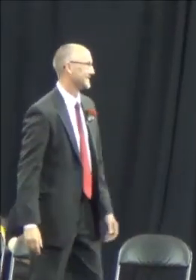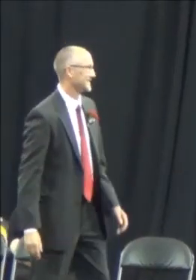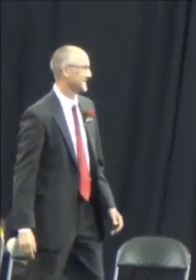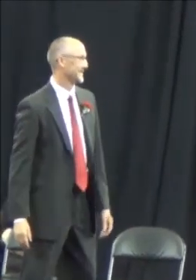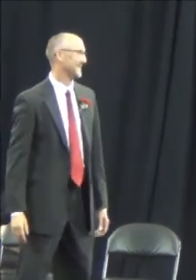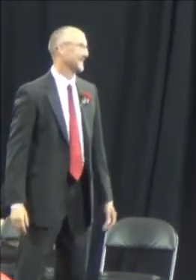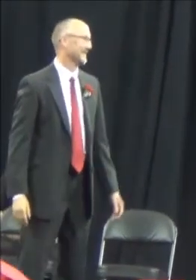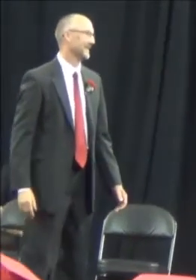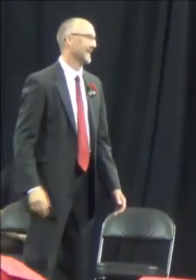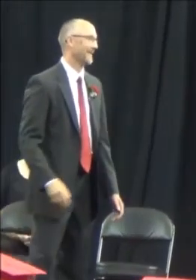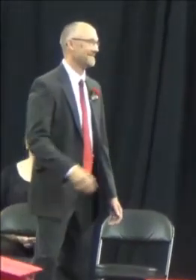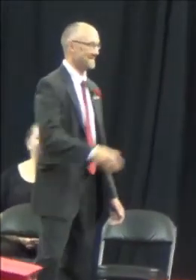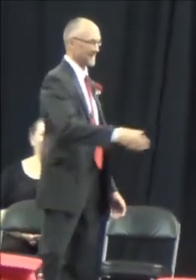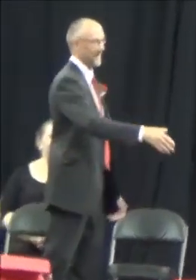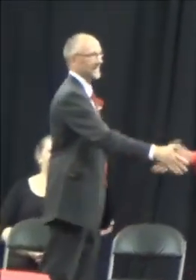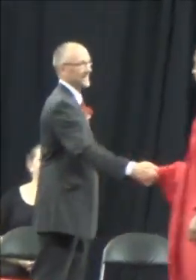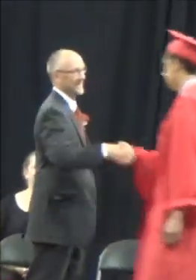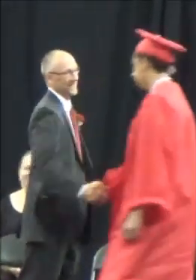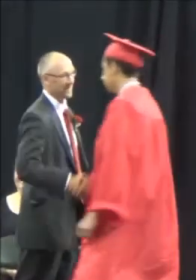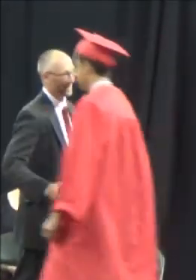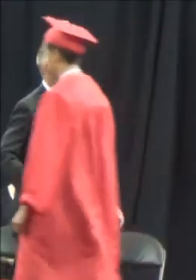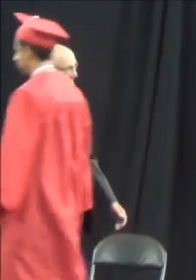Sebastian Chavez Garcia.